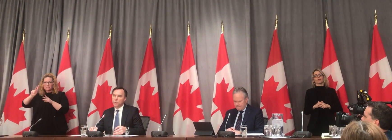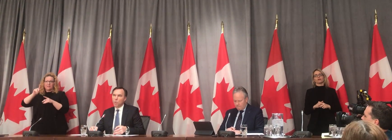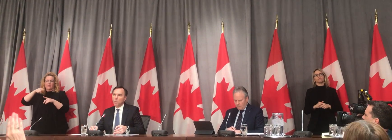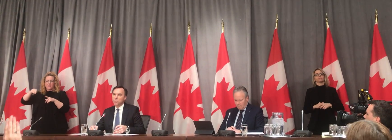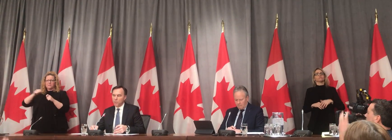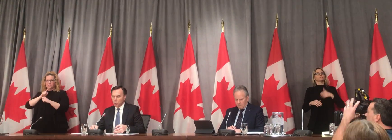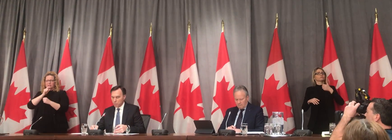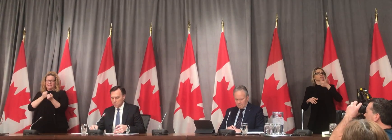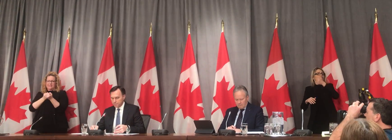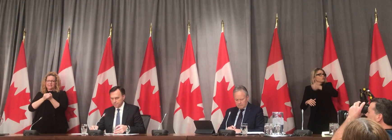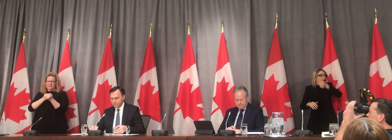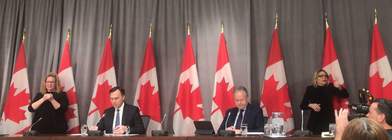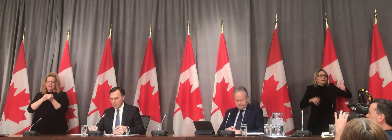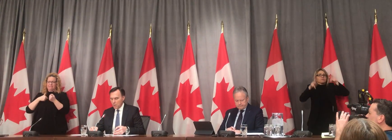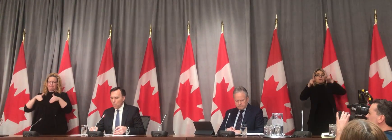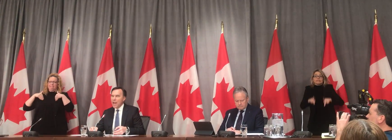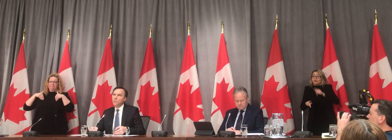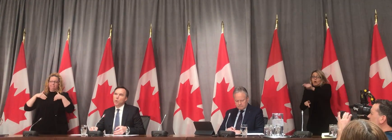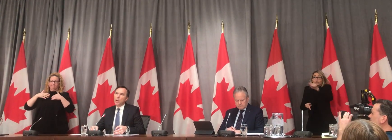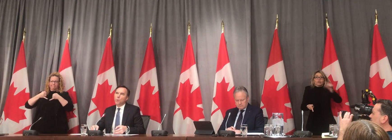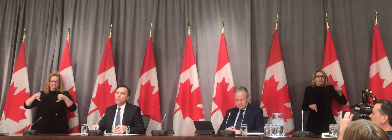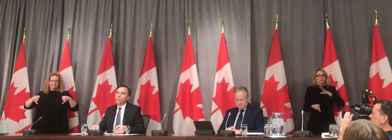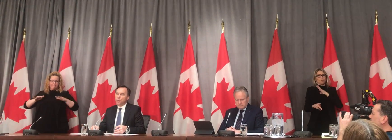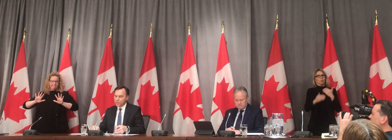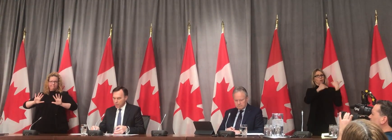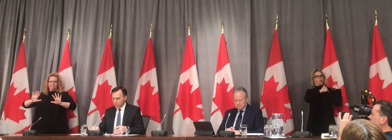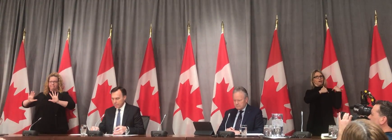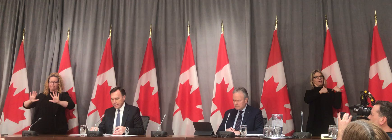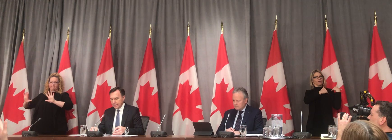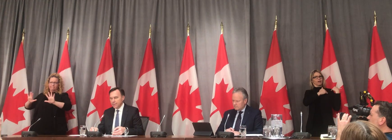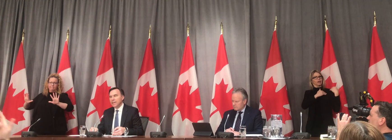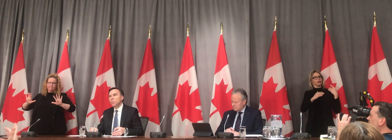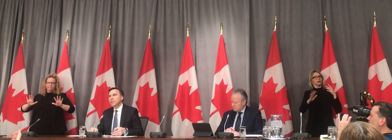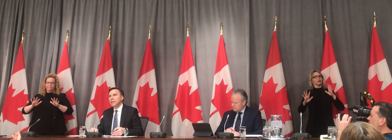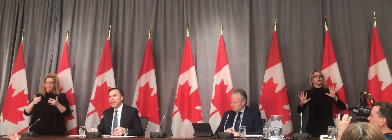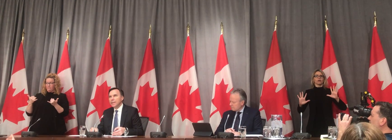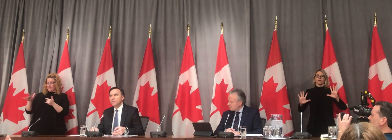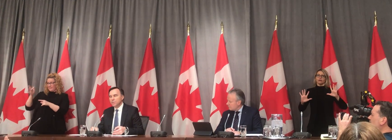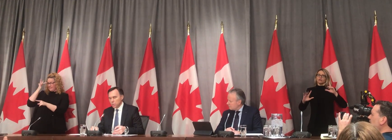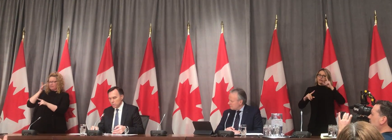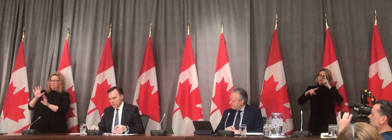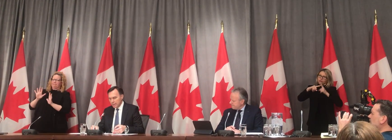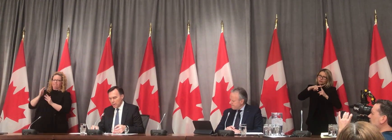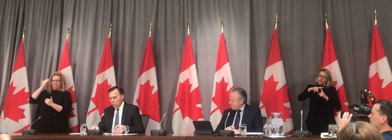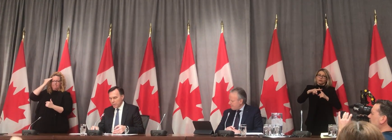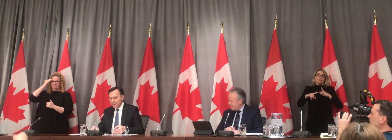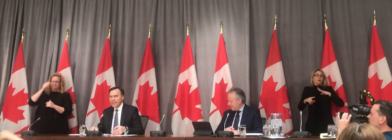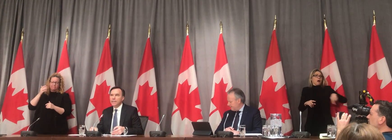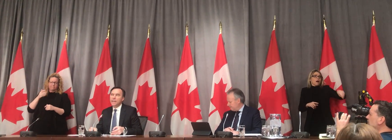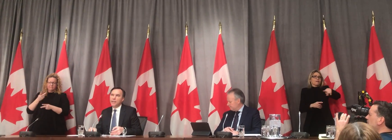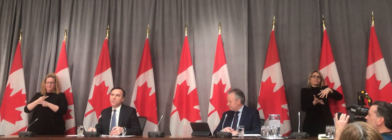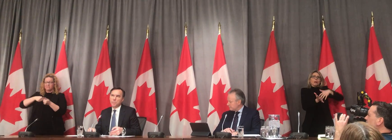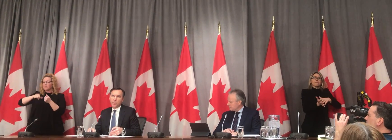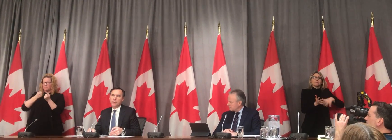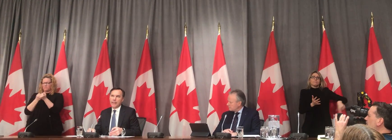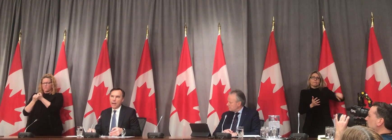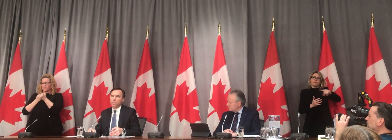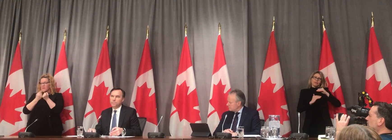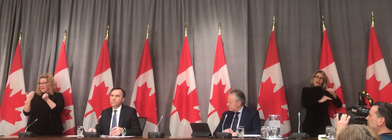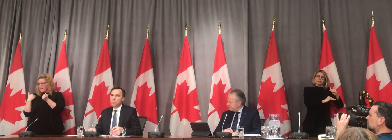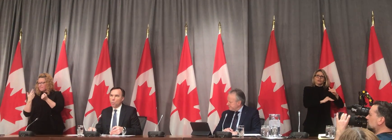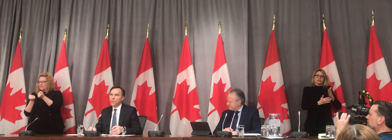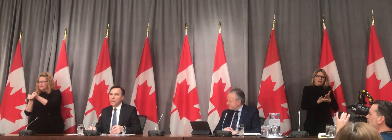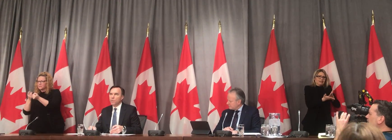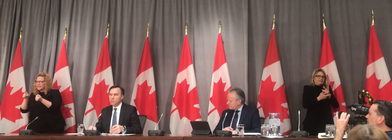protect those who are most vulnerable. We have to look out for each other. That's what Canadians do. We need that Canadian spirit